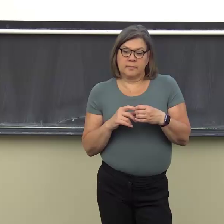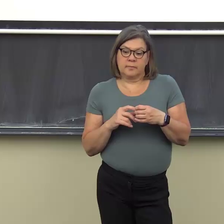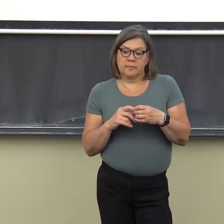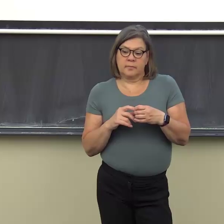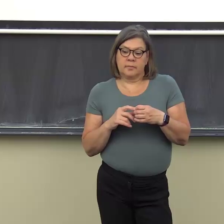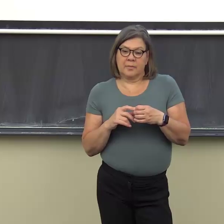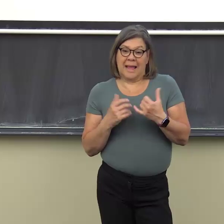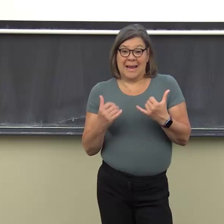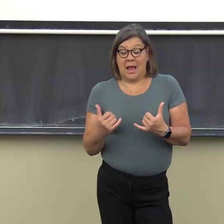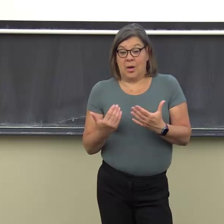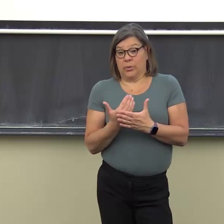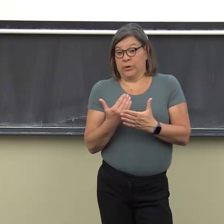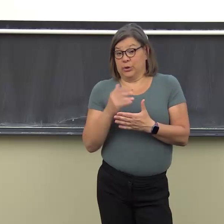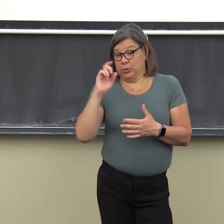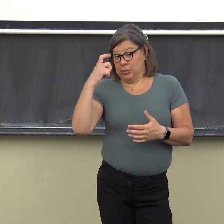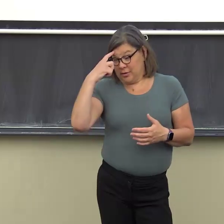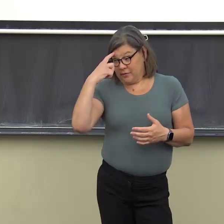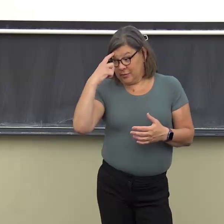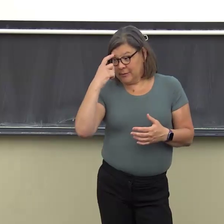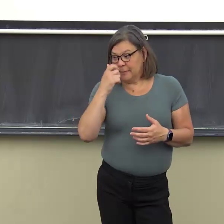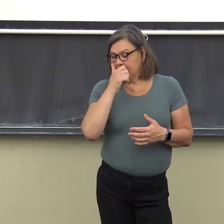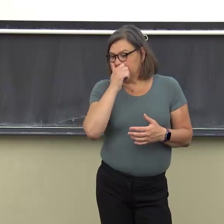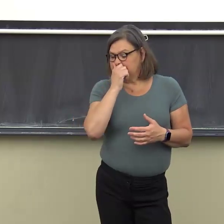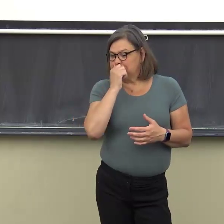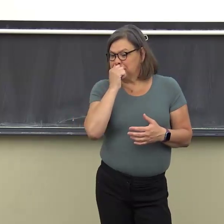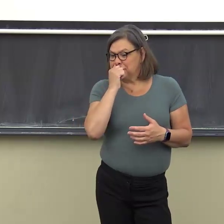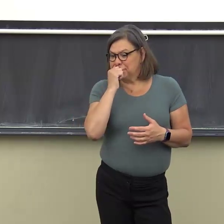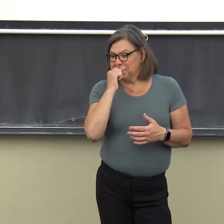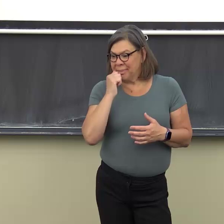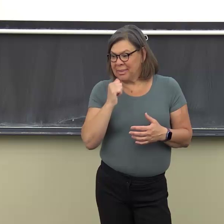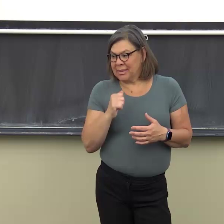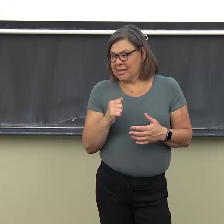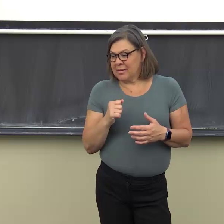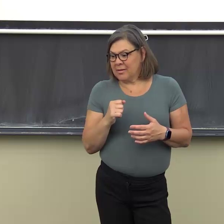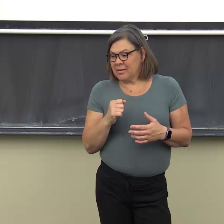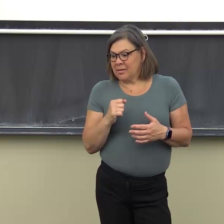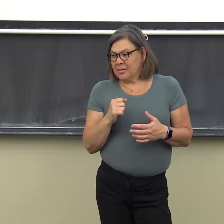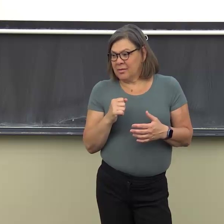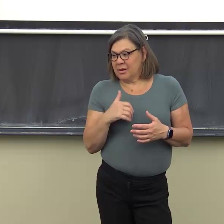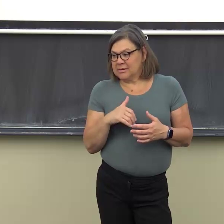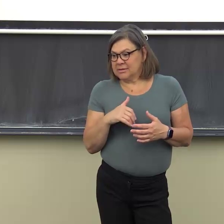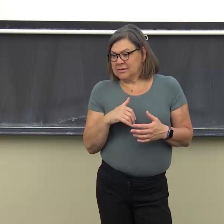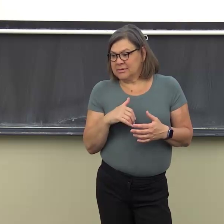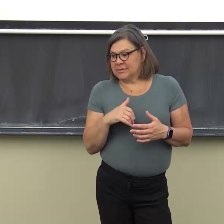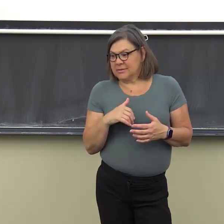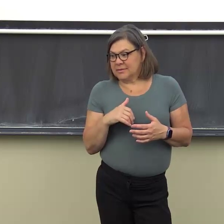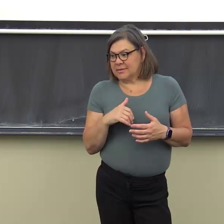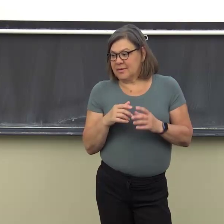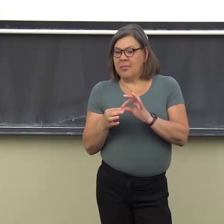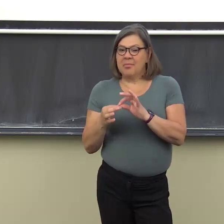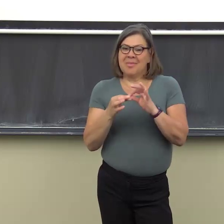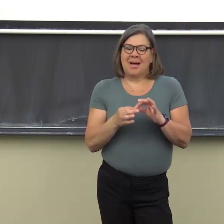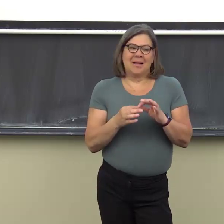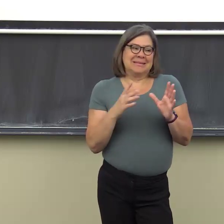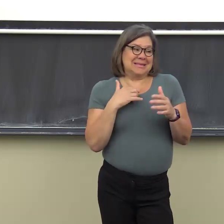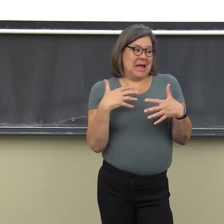government. I think there are other fears that go beyond. It's like even